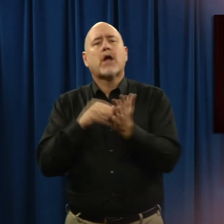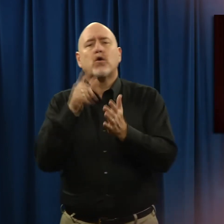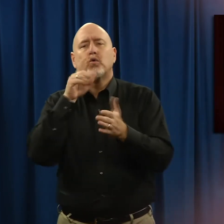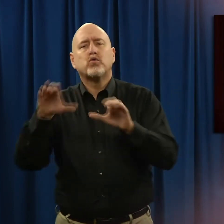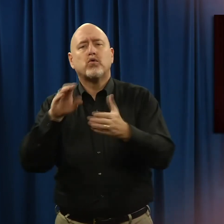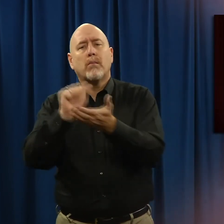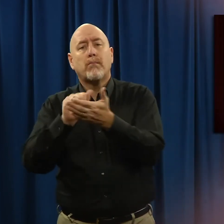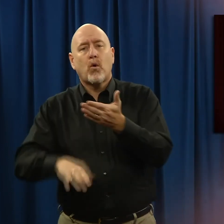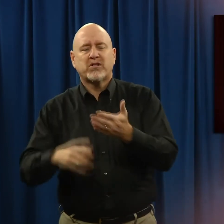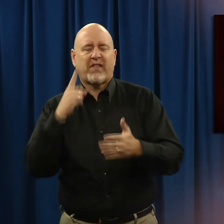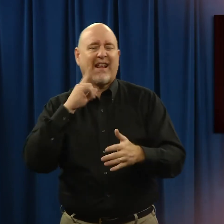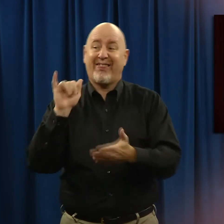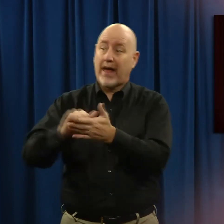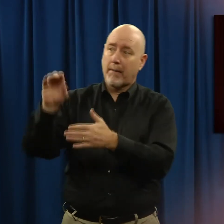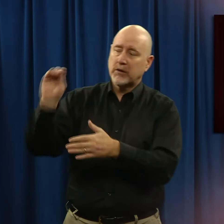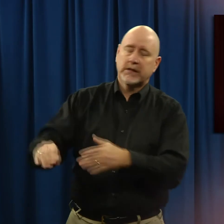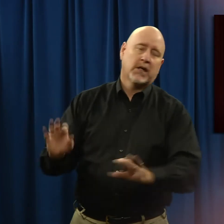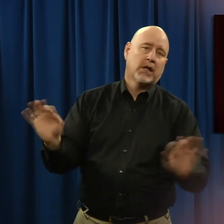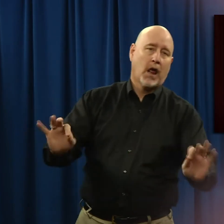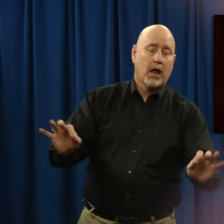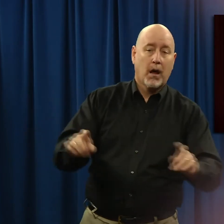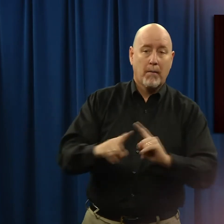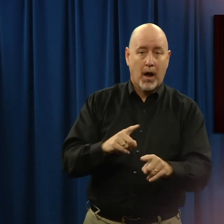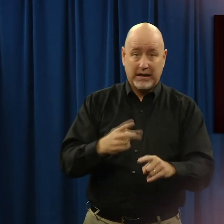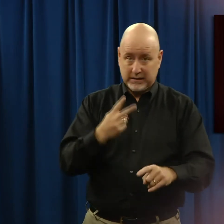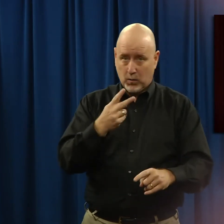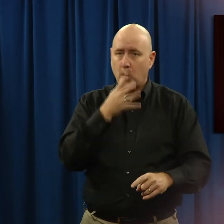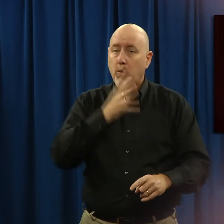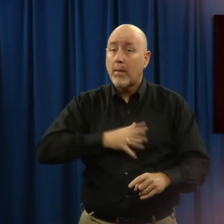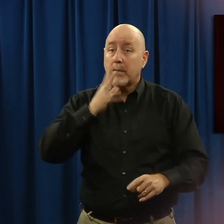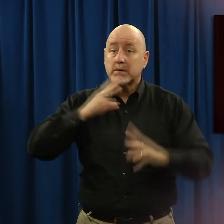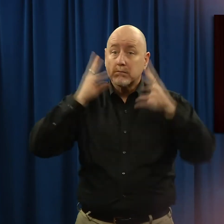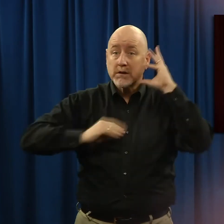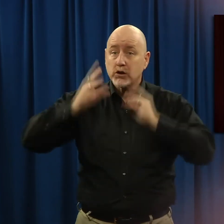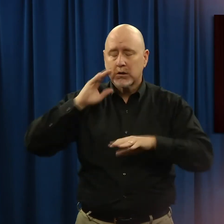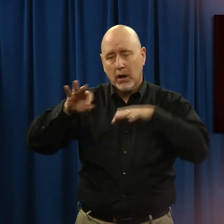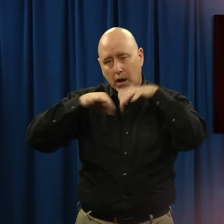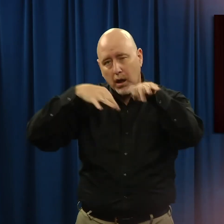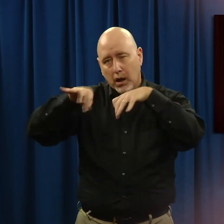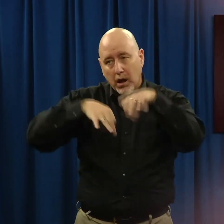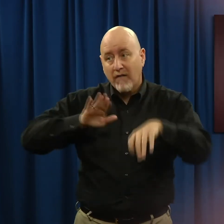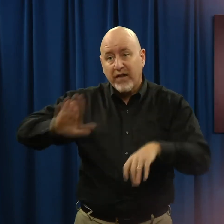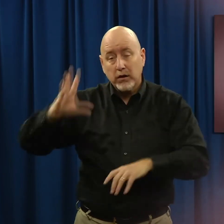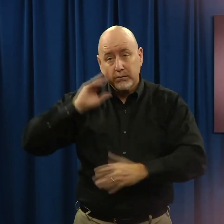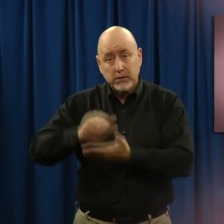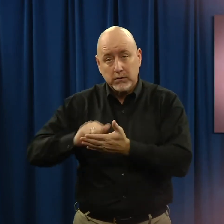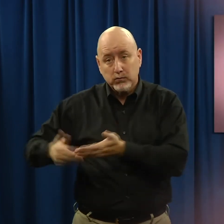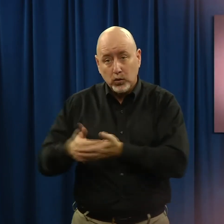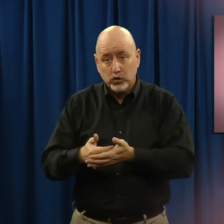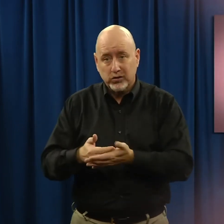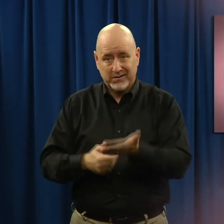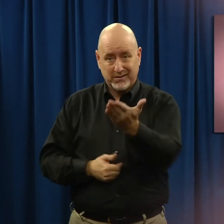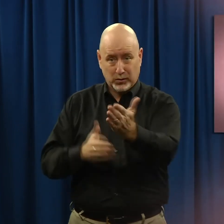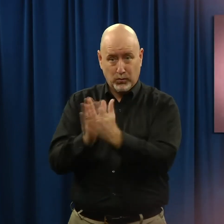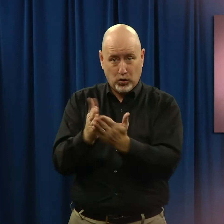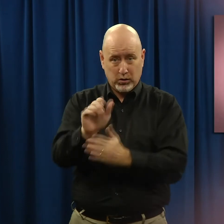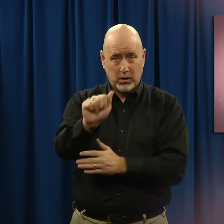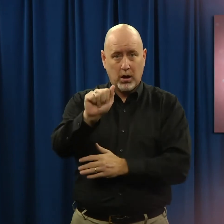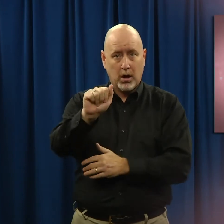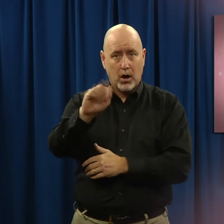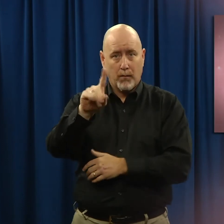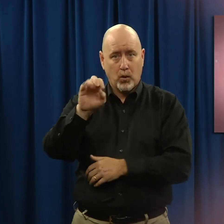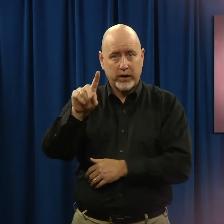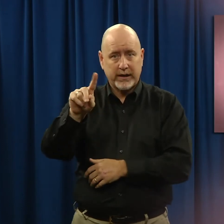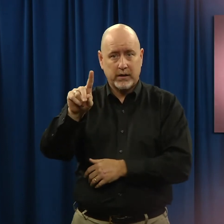non-existent. But take into account the words of these women who offered details of their abortion experience. In the book,